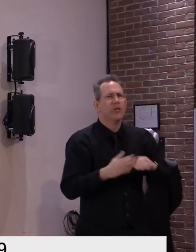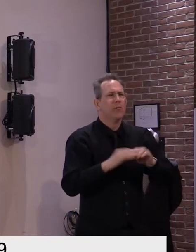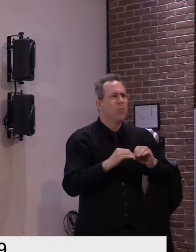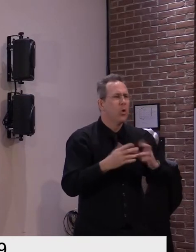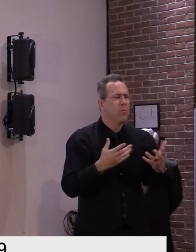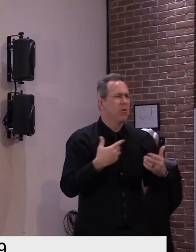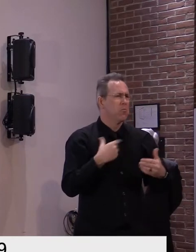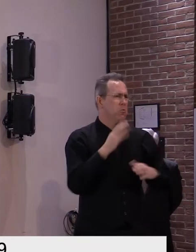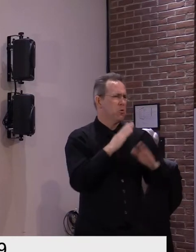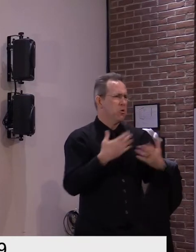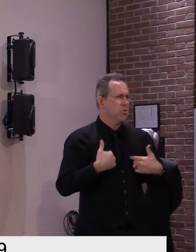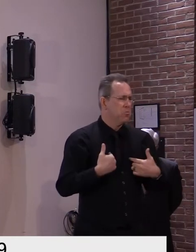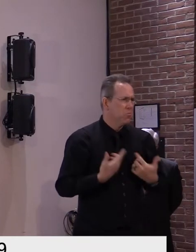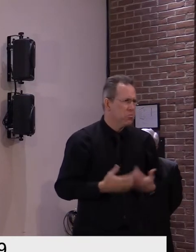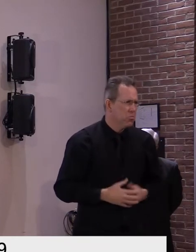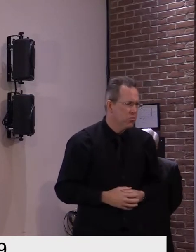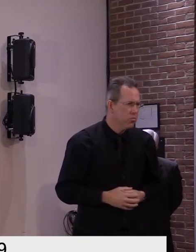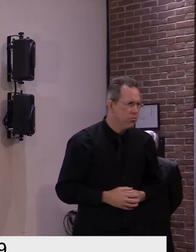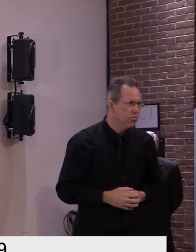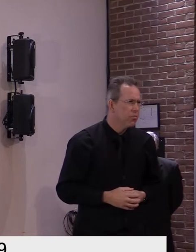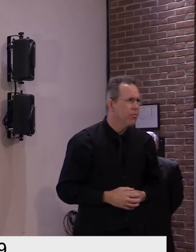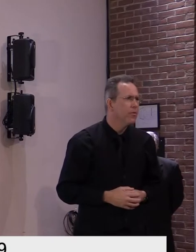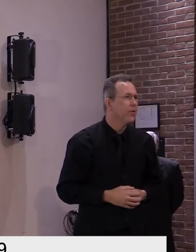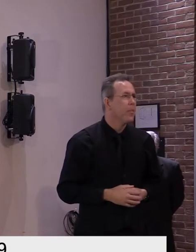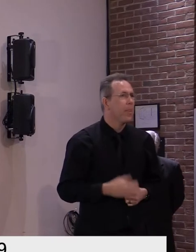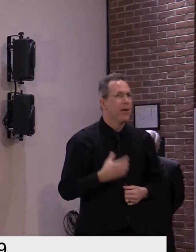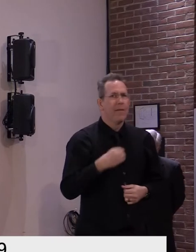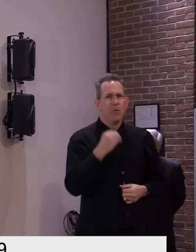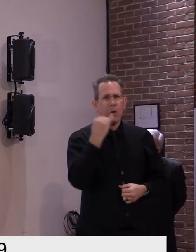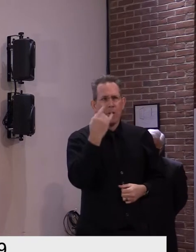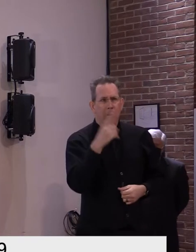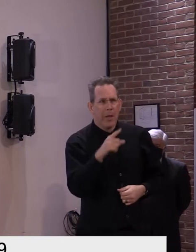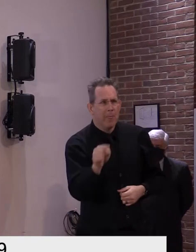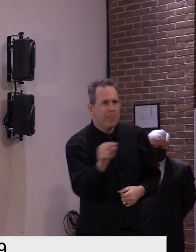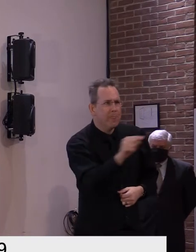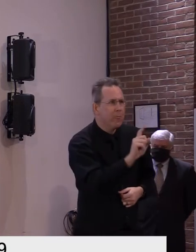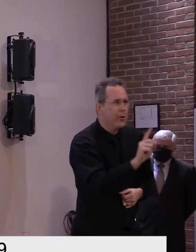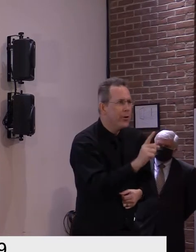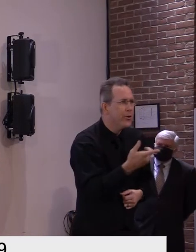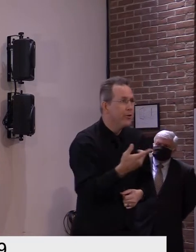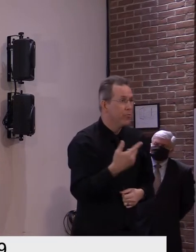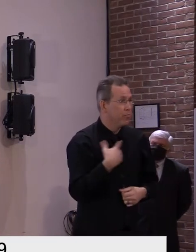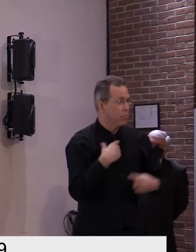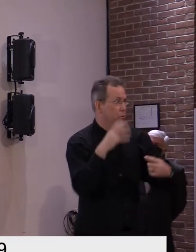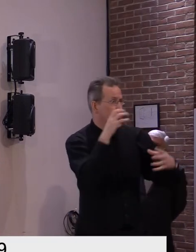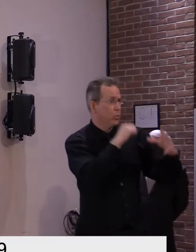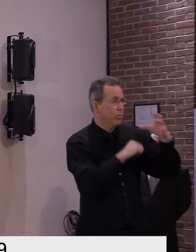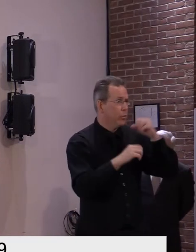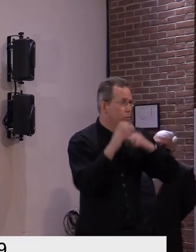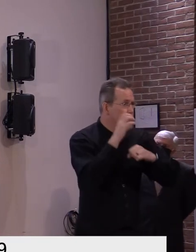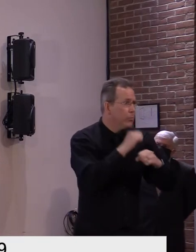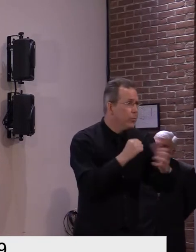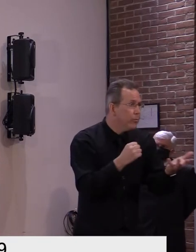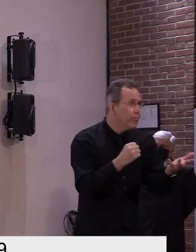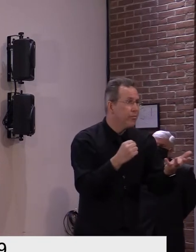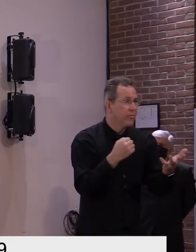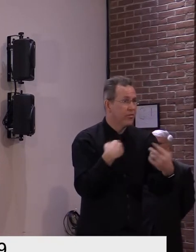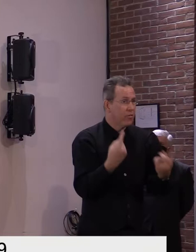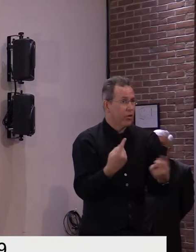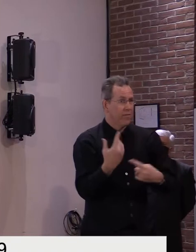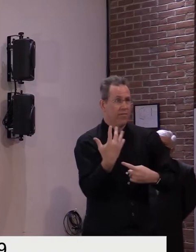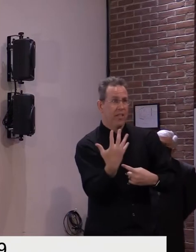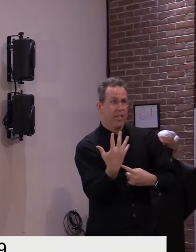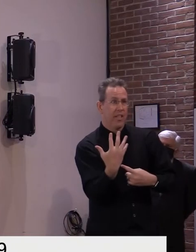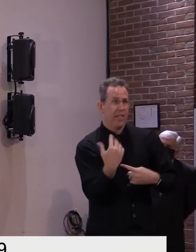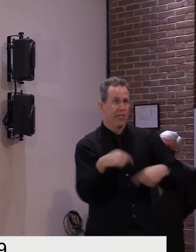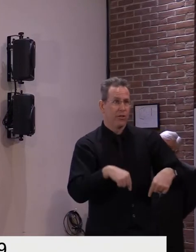don't have an idea of the prevalence. But we should assume, because we found 5 here in Vermont, that it's probably more prevalent